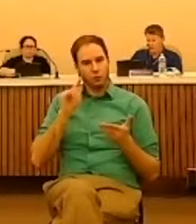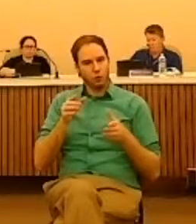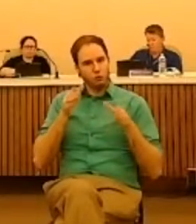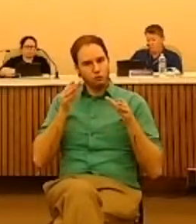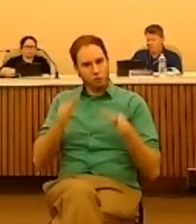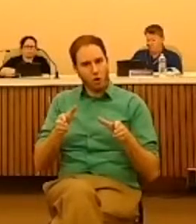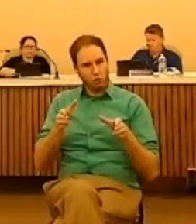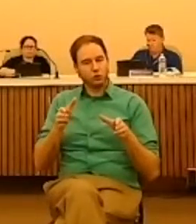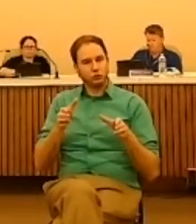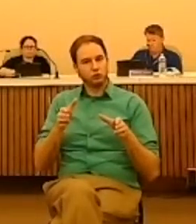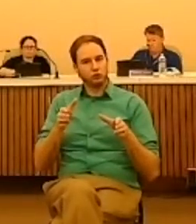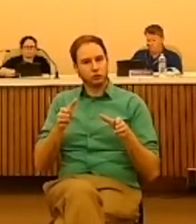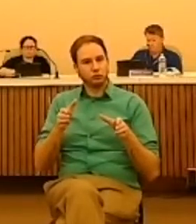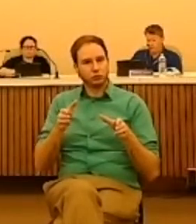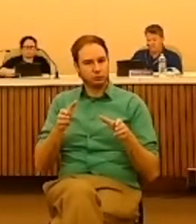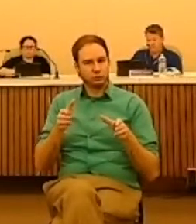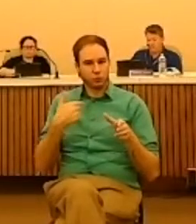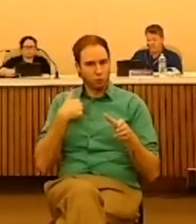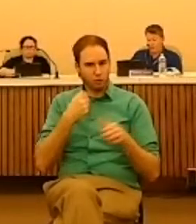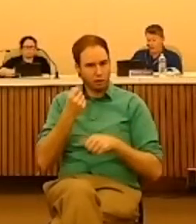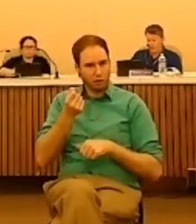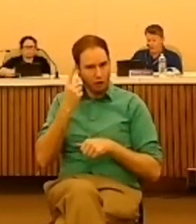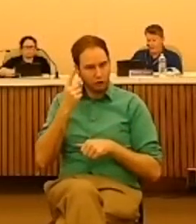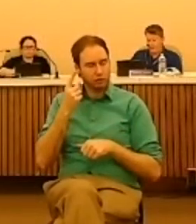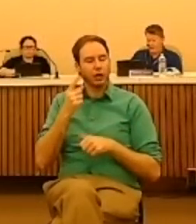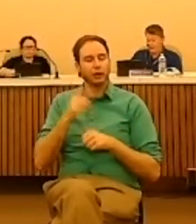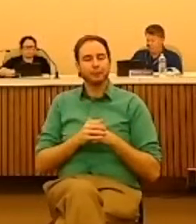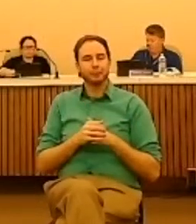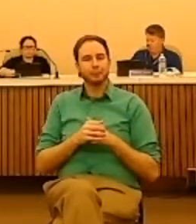roads, we understand that.